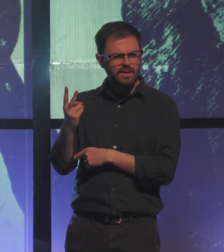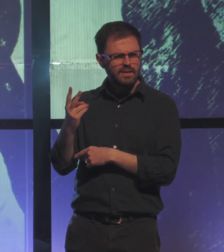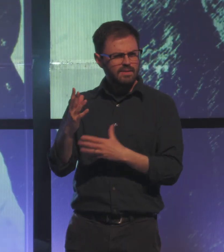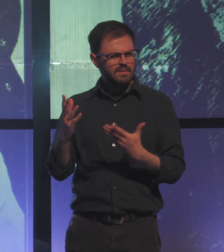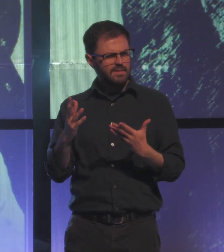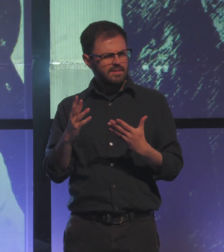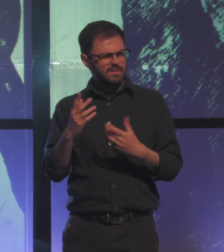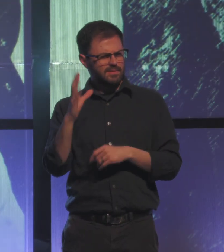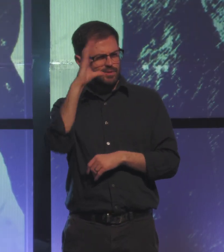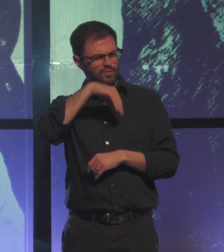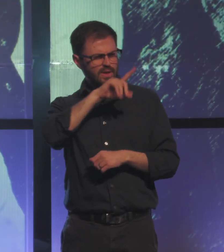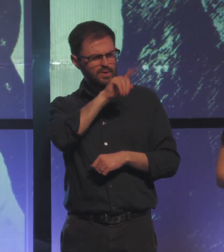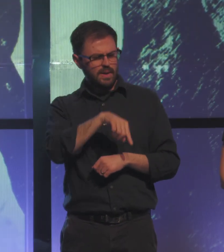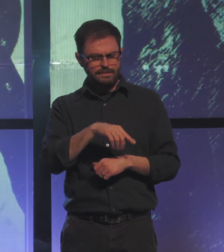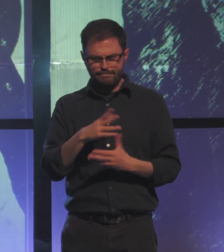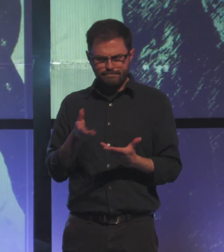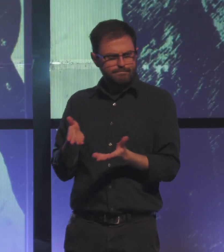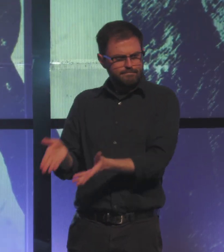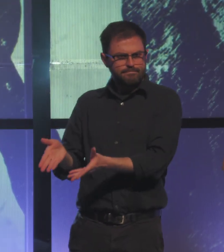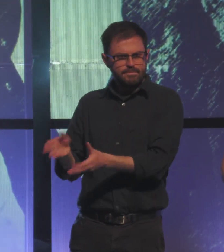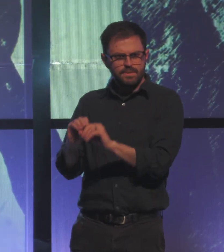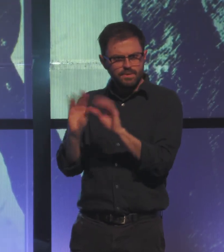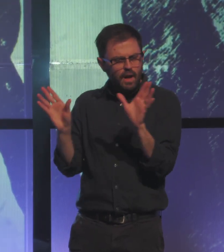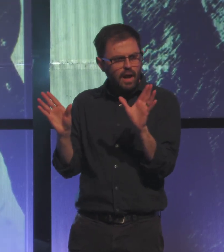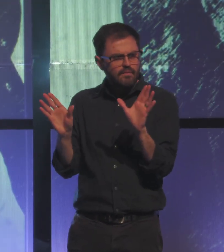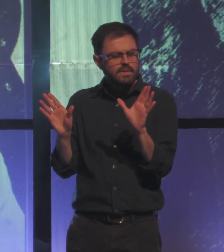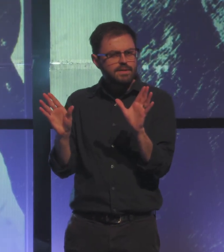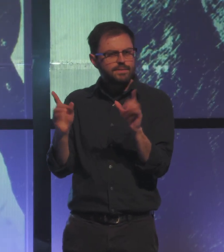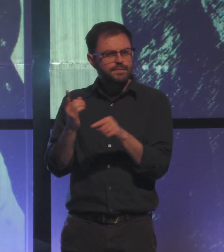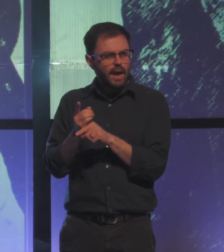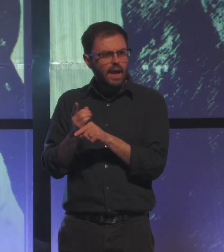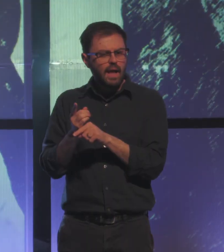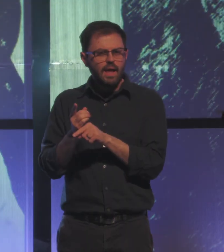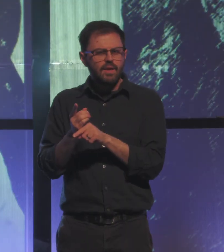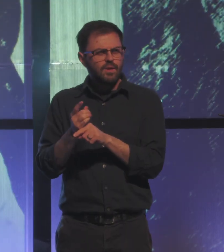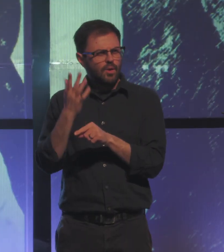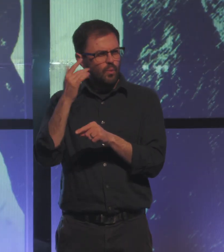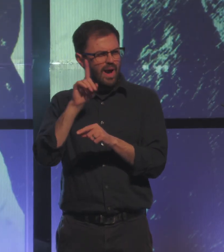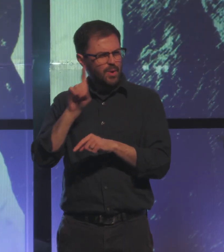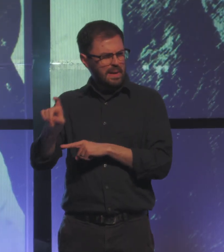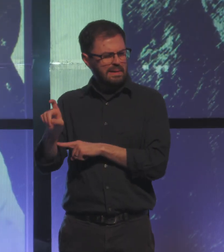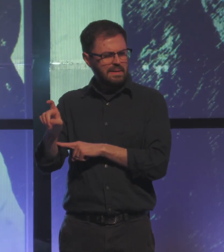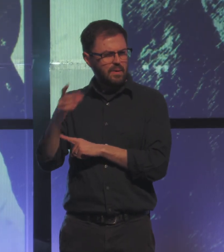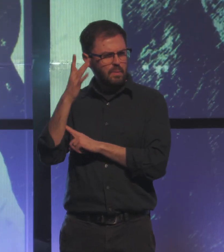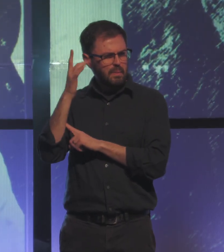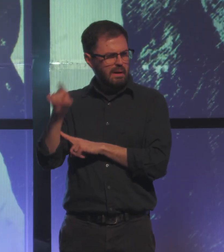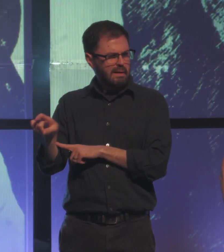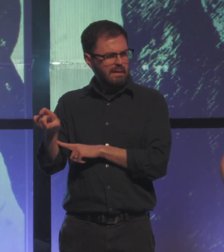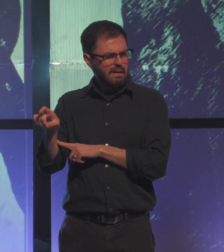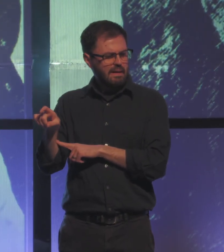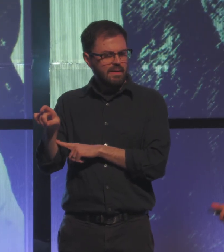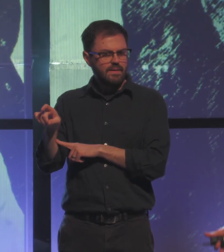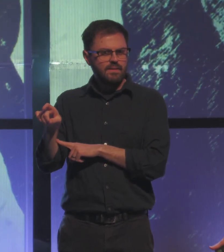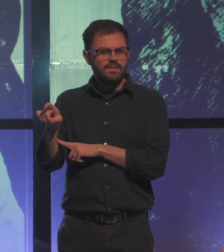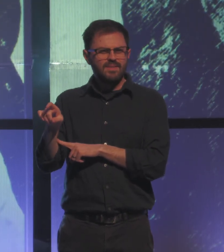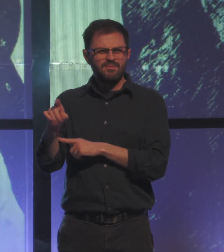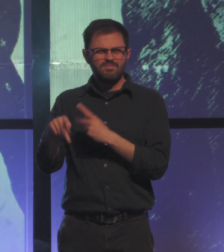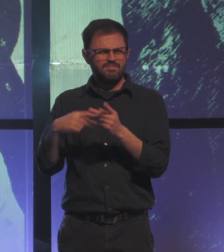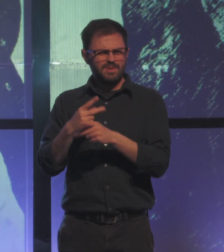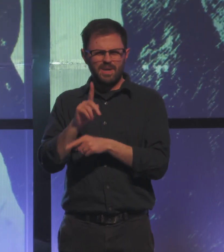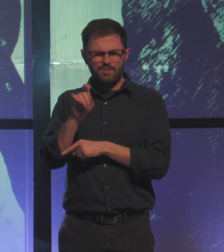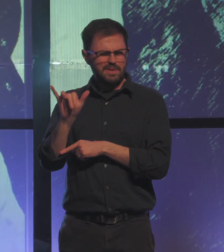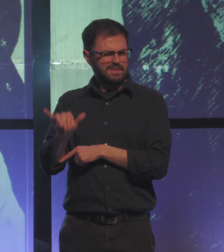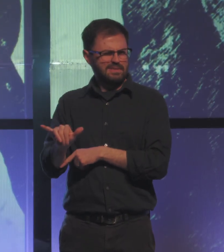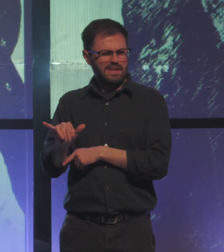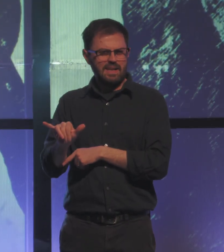Like, do you not see him? Did you not notice him by the side? Like, why are you asking this question? What type of question even